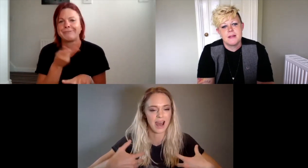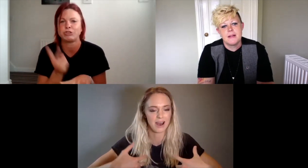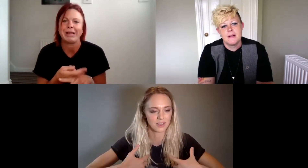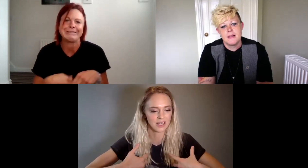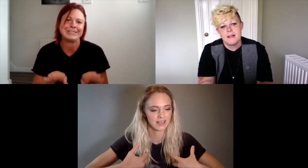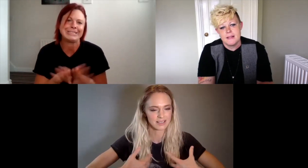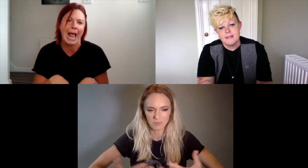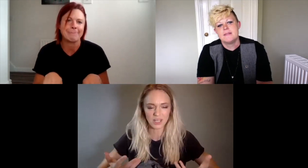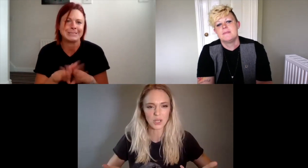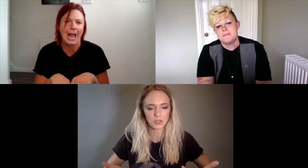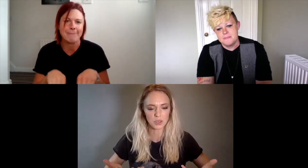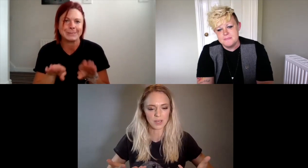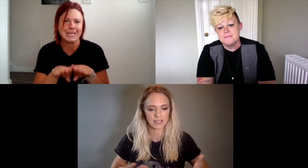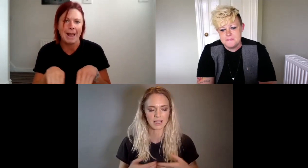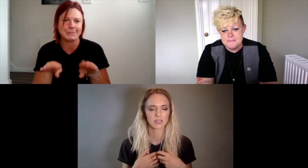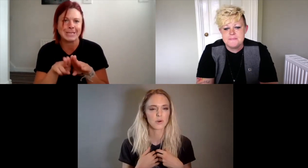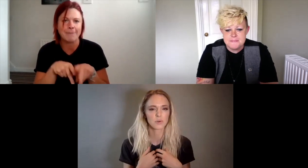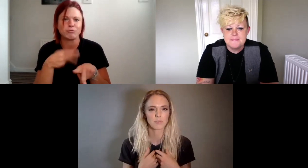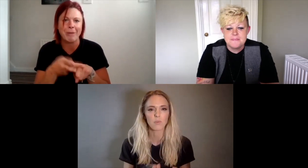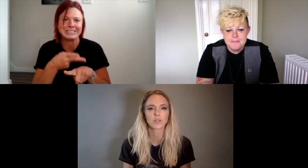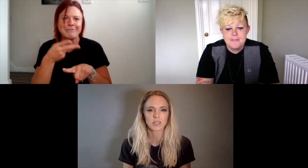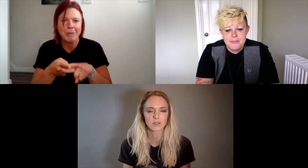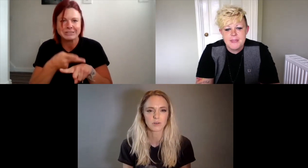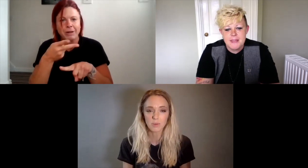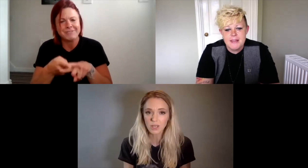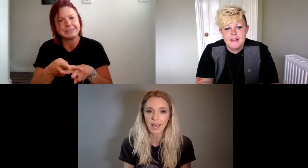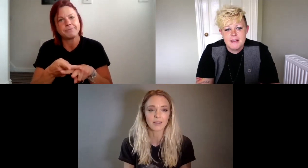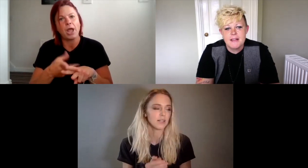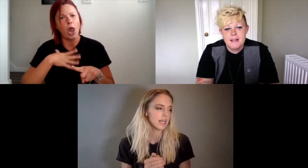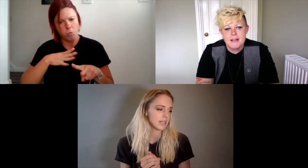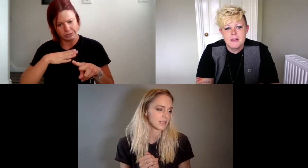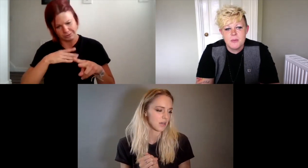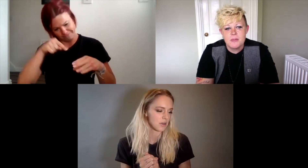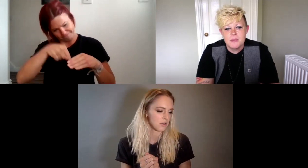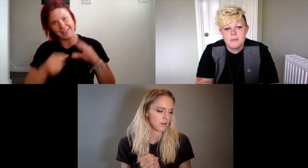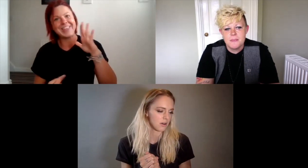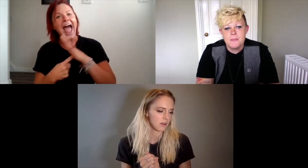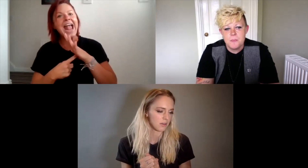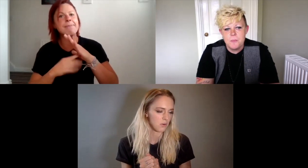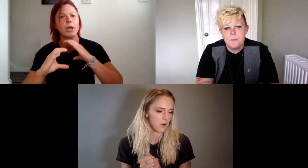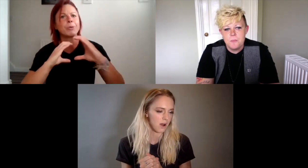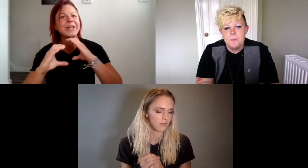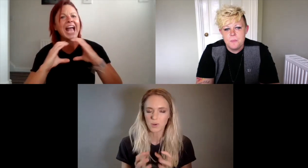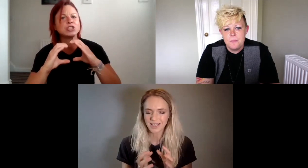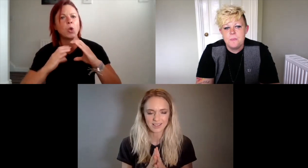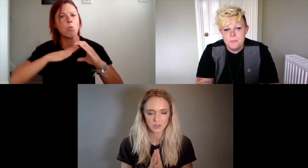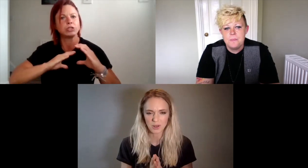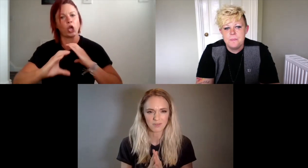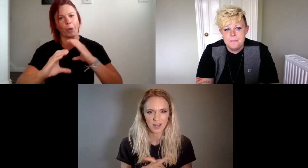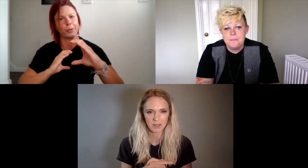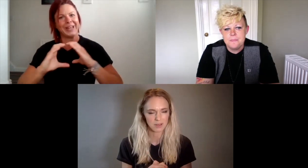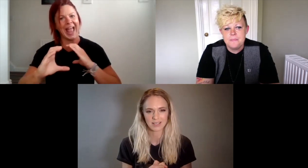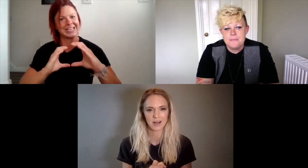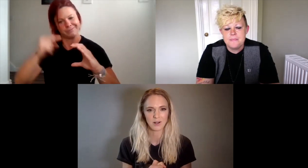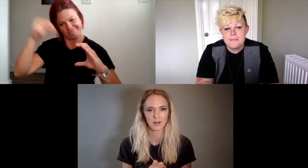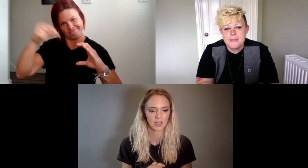want to have something new to it. And the song was about wanting to communicate. So I thought I've always had this dream of